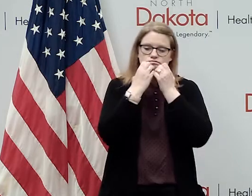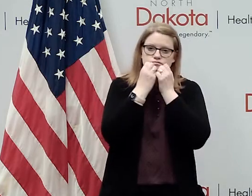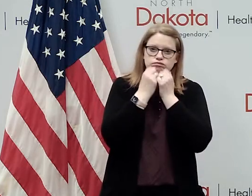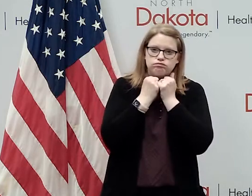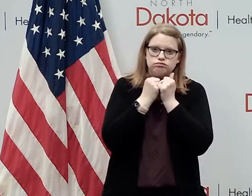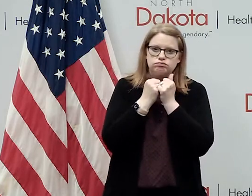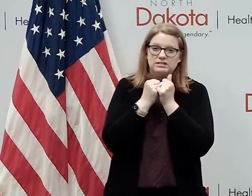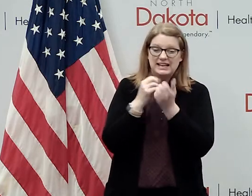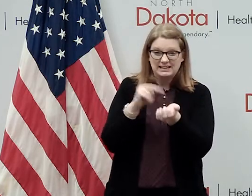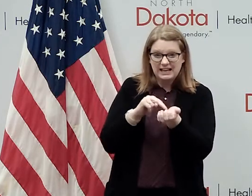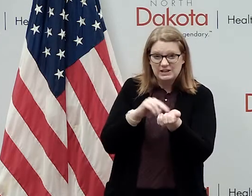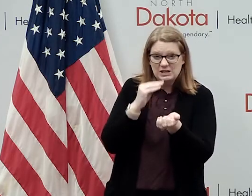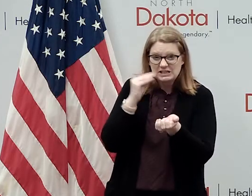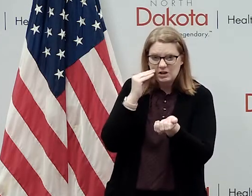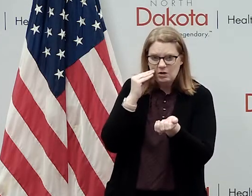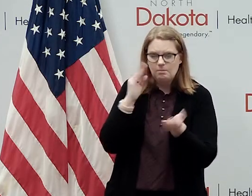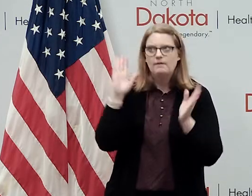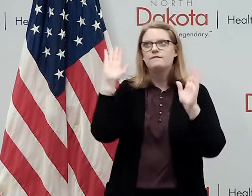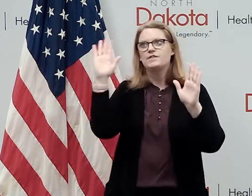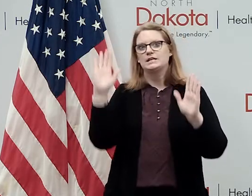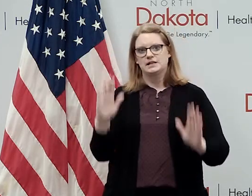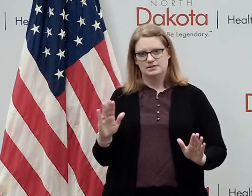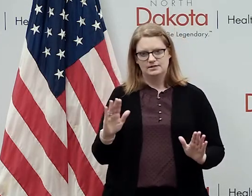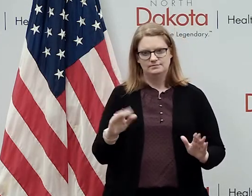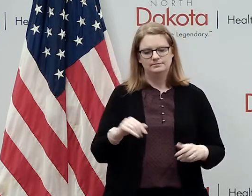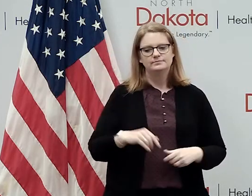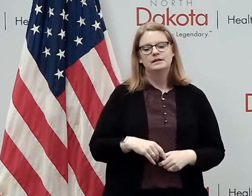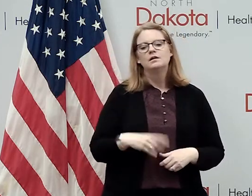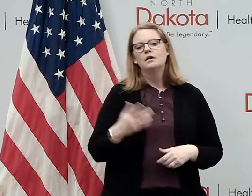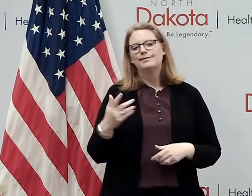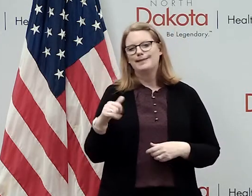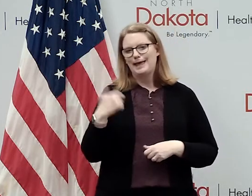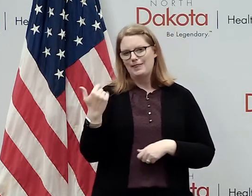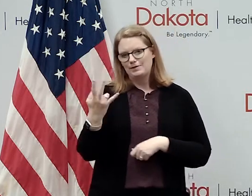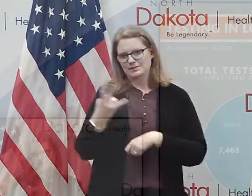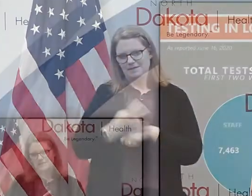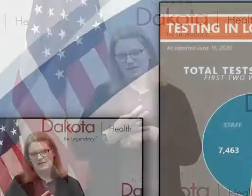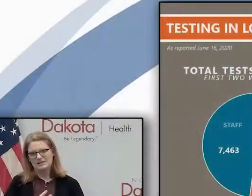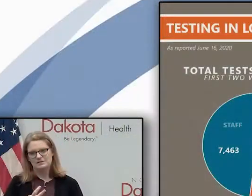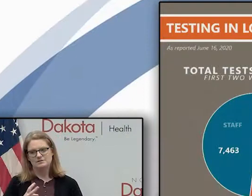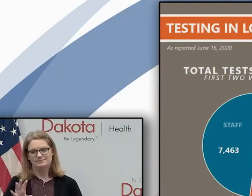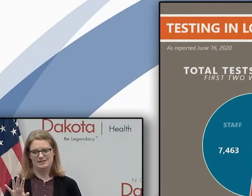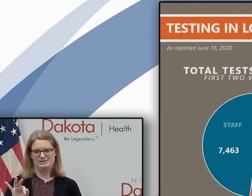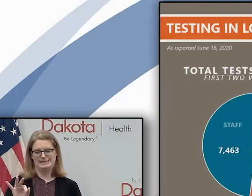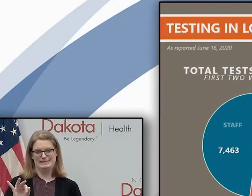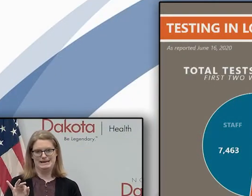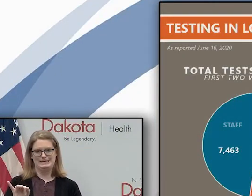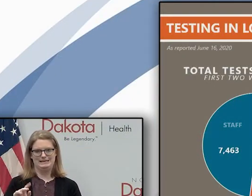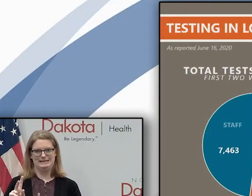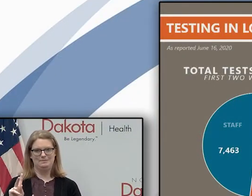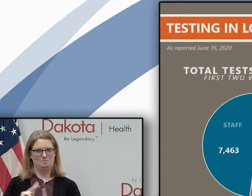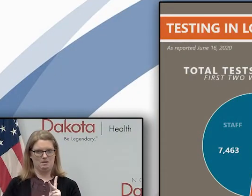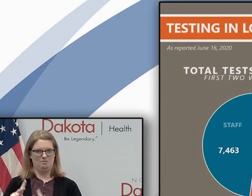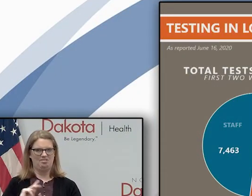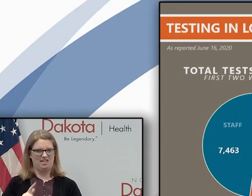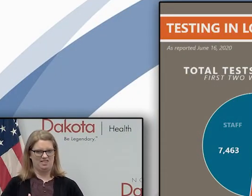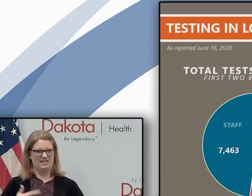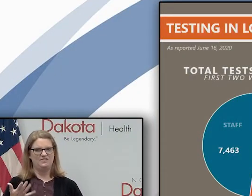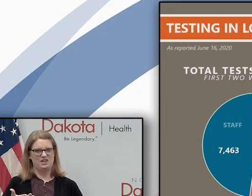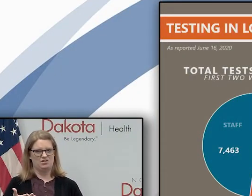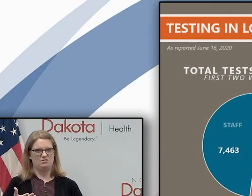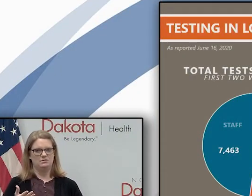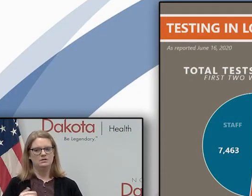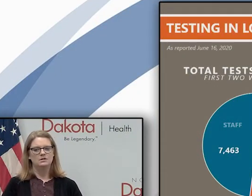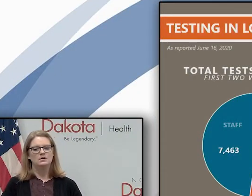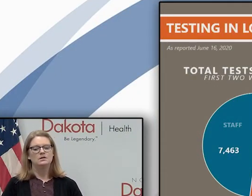that's fantastic news. On the other 7 days, we did find 19 resident cases total,